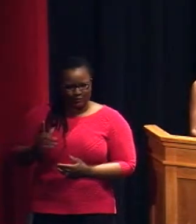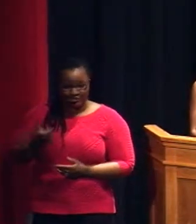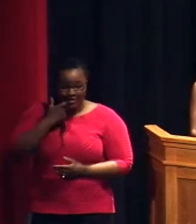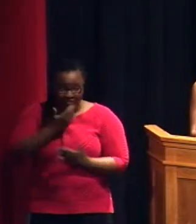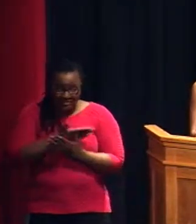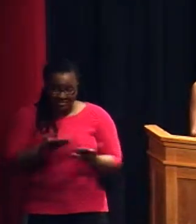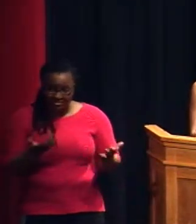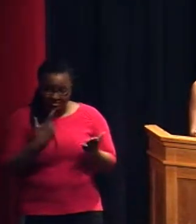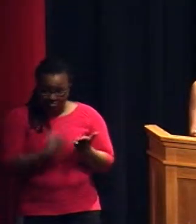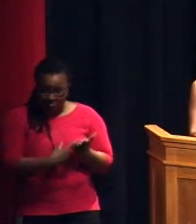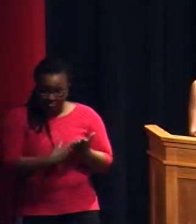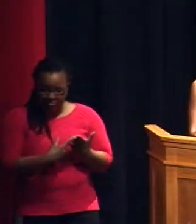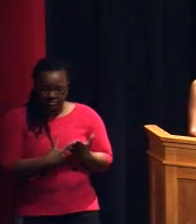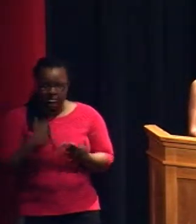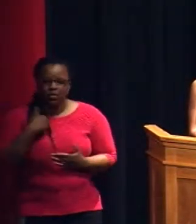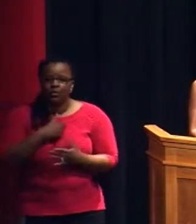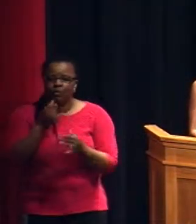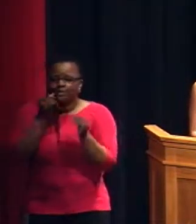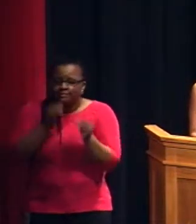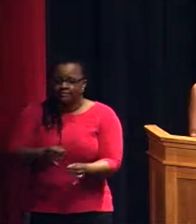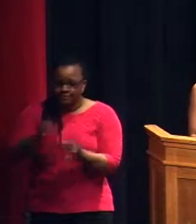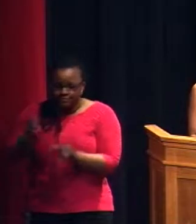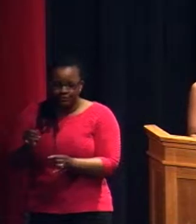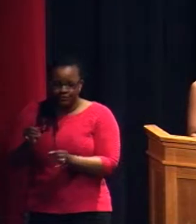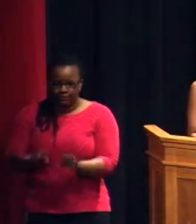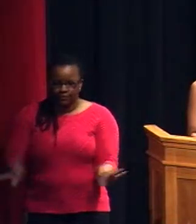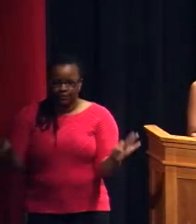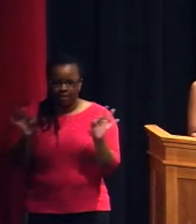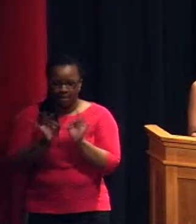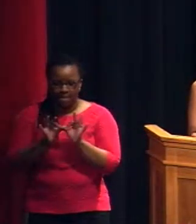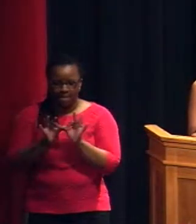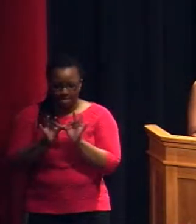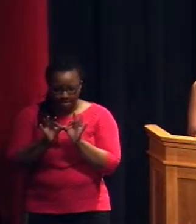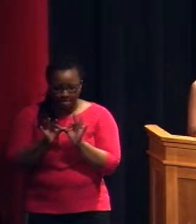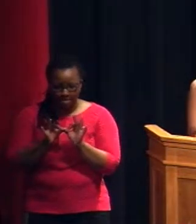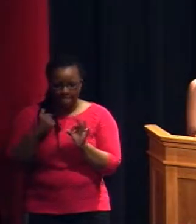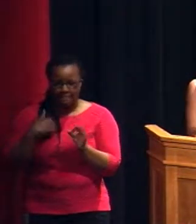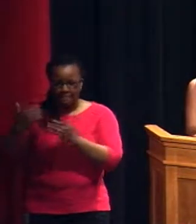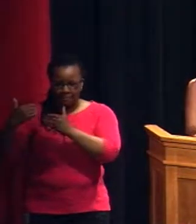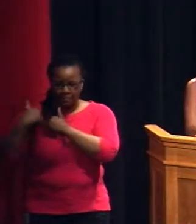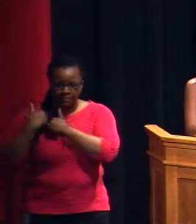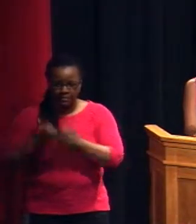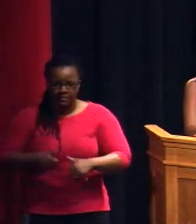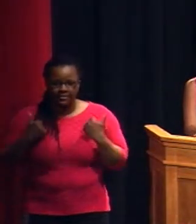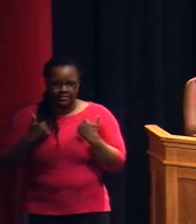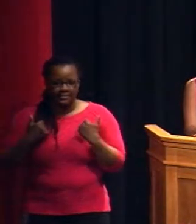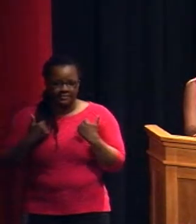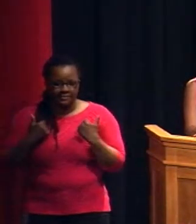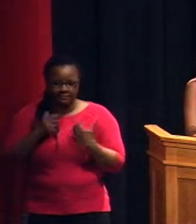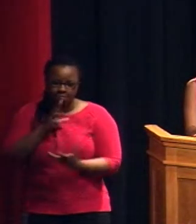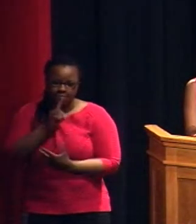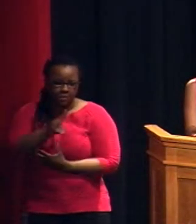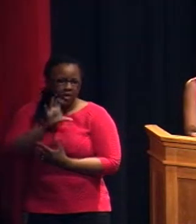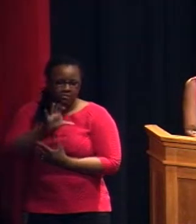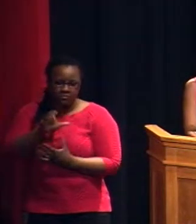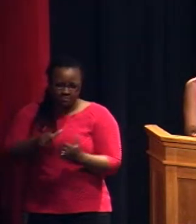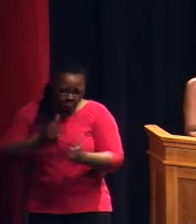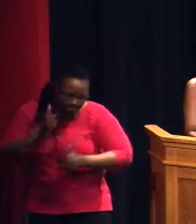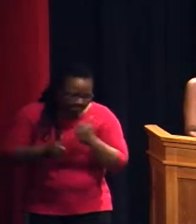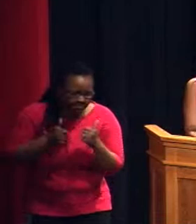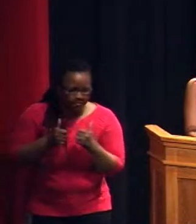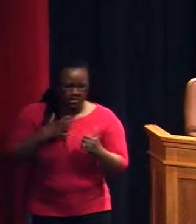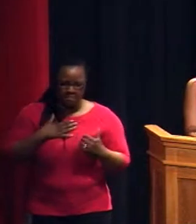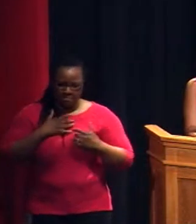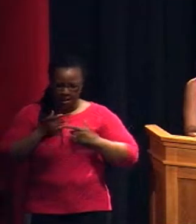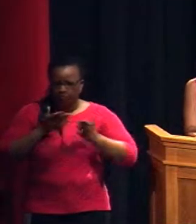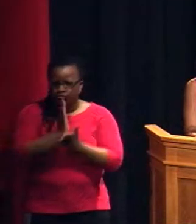as individuals, we must fulfill our duty of living our lives to the fullest, of taking control of what is rightfully ours. No